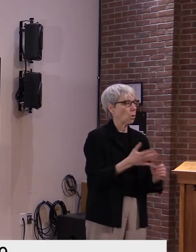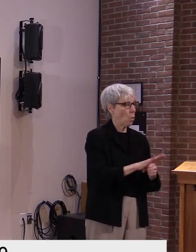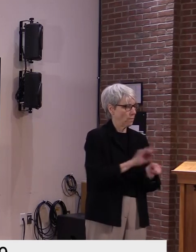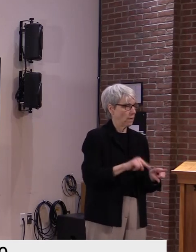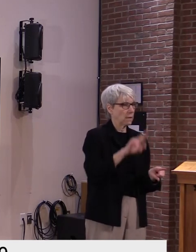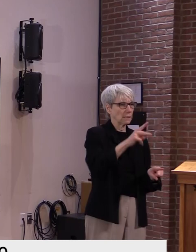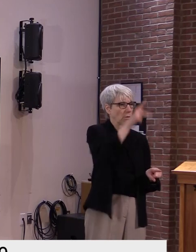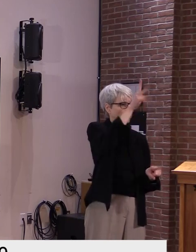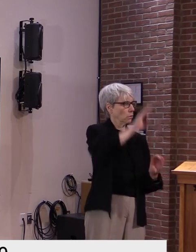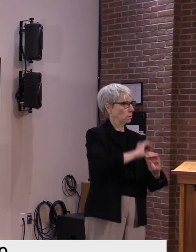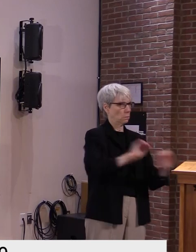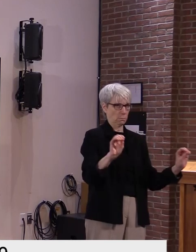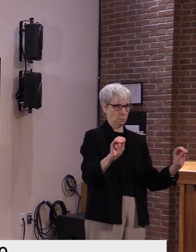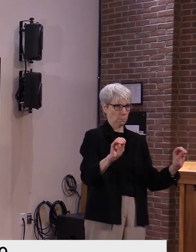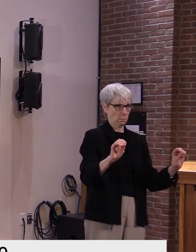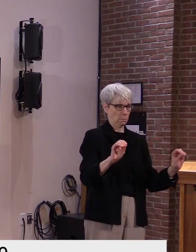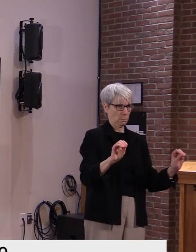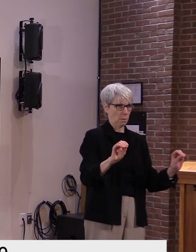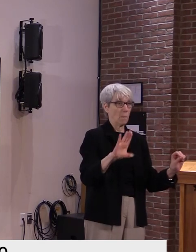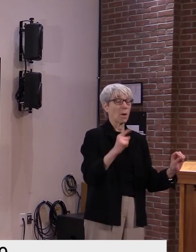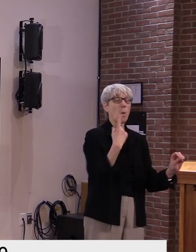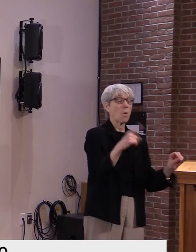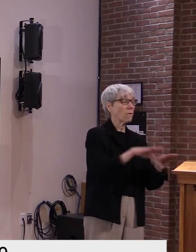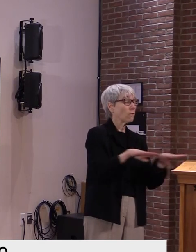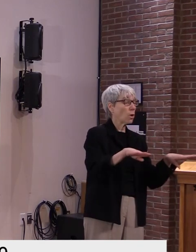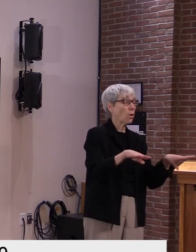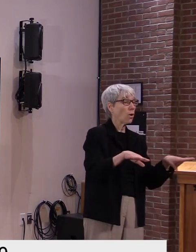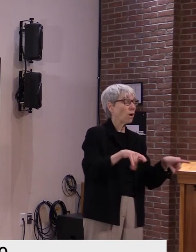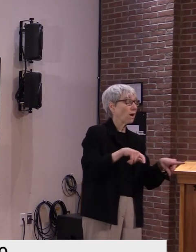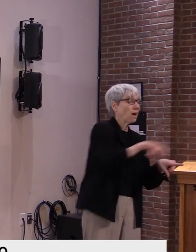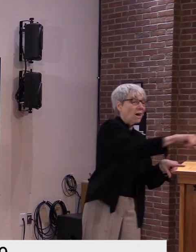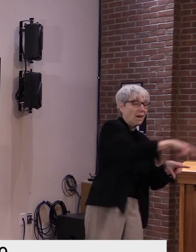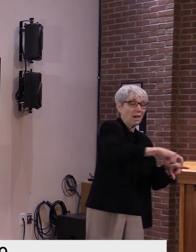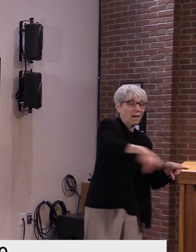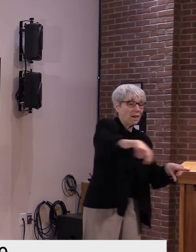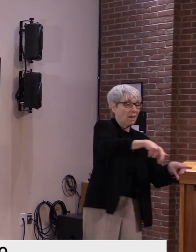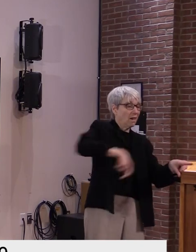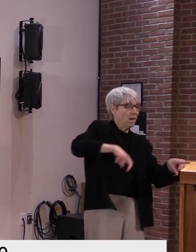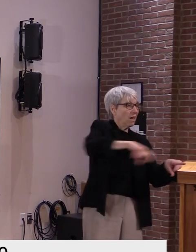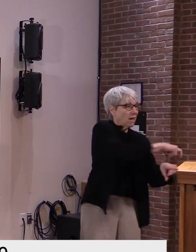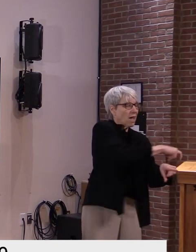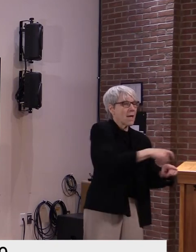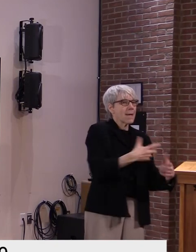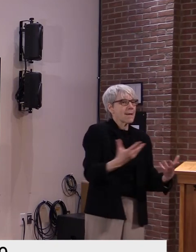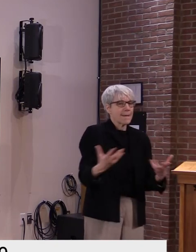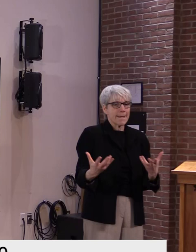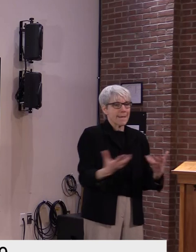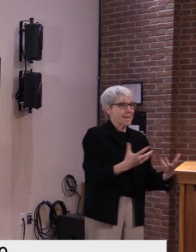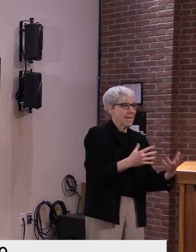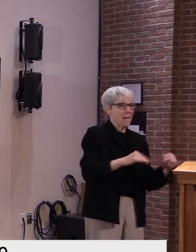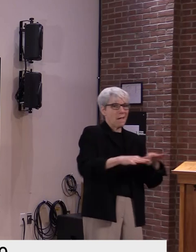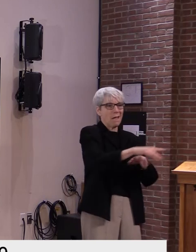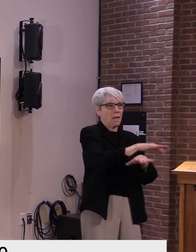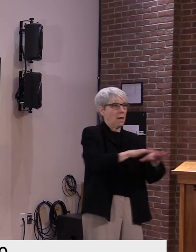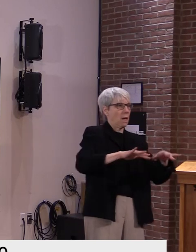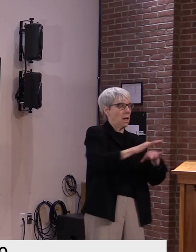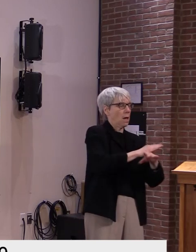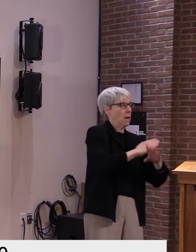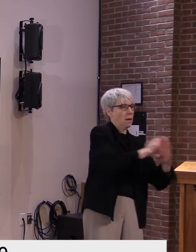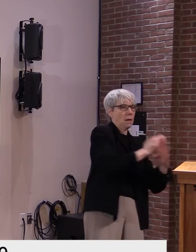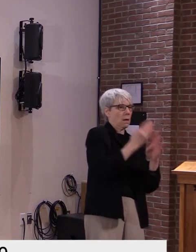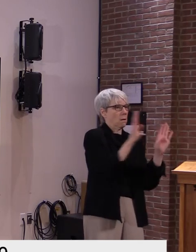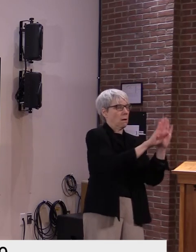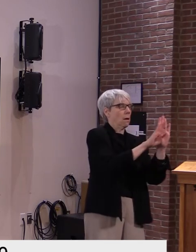are more on one level and horizontally integrated, where there's less of a division between one setting and